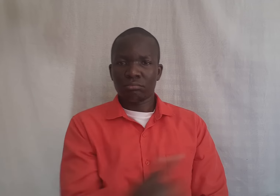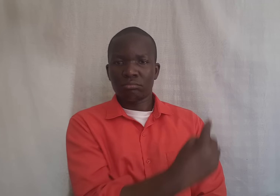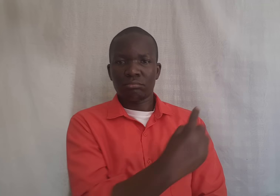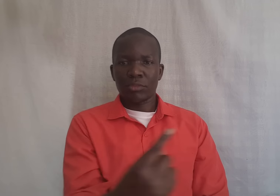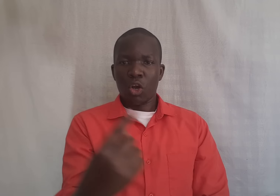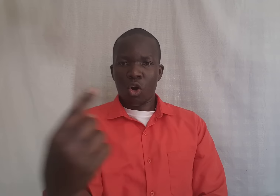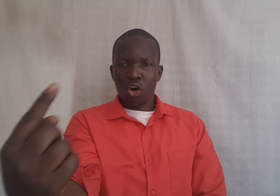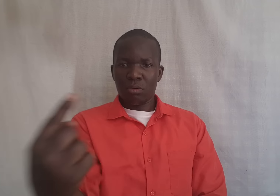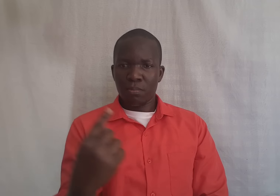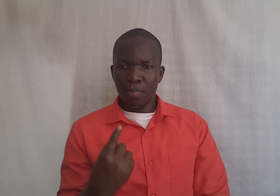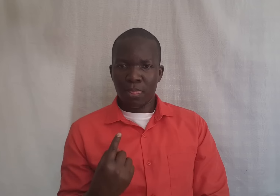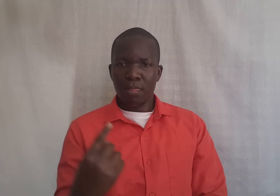Or